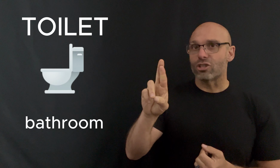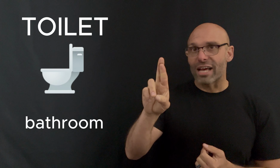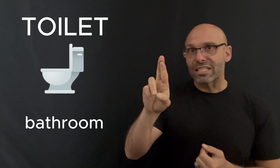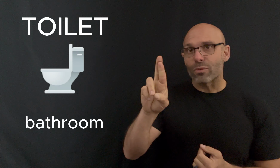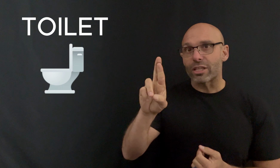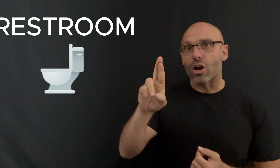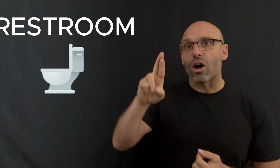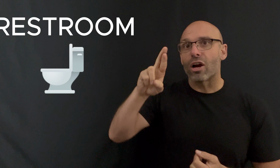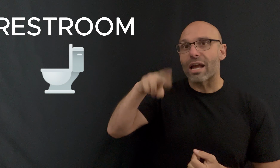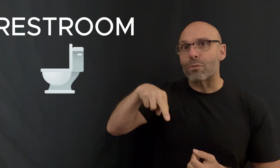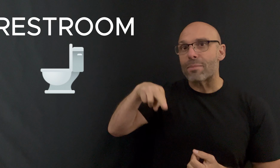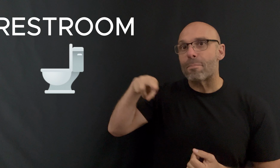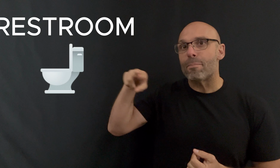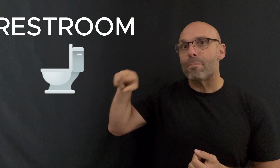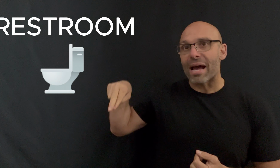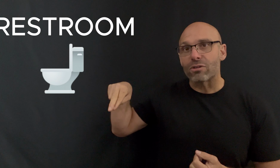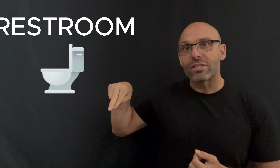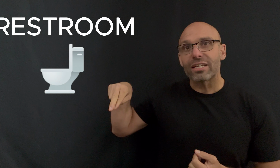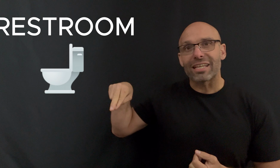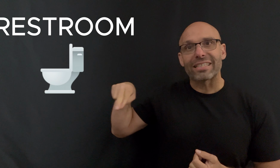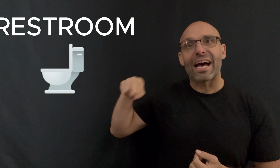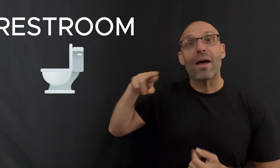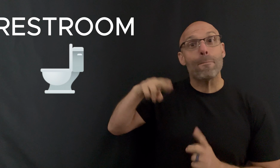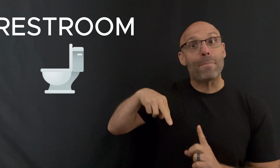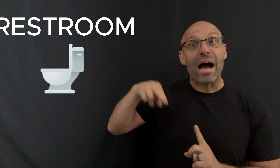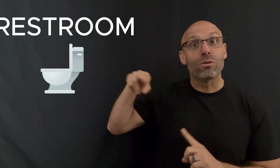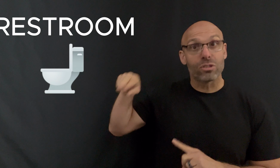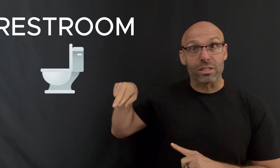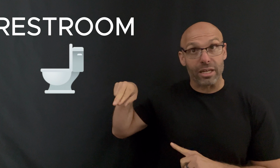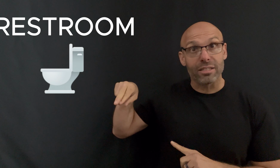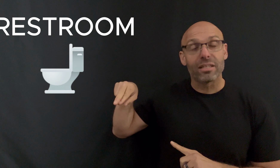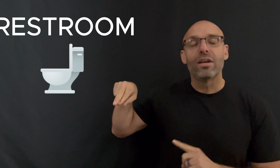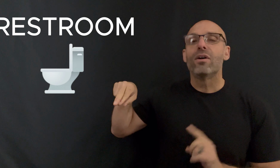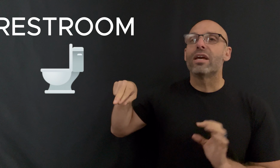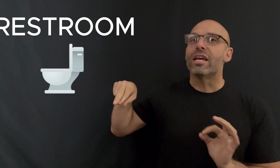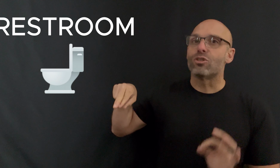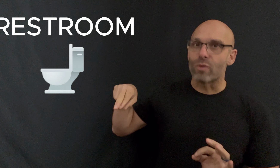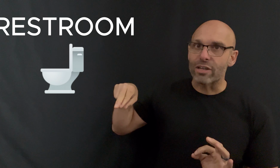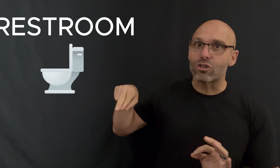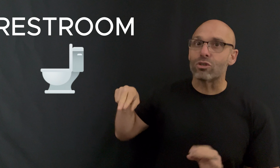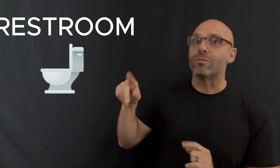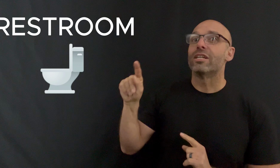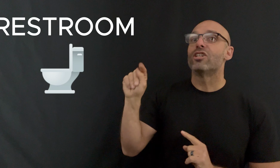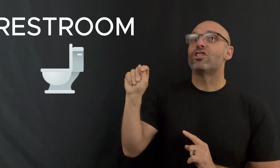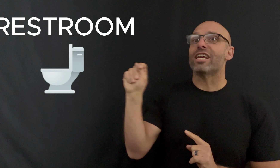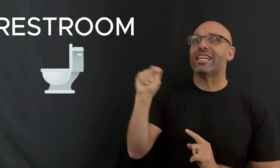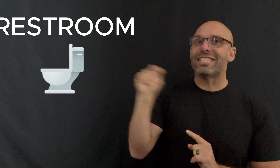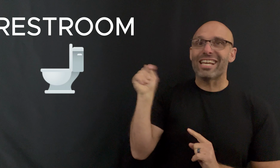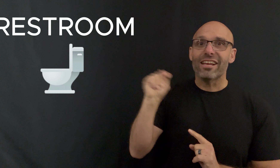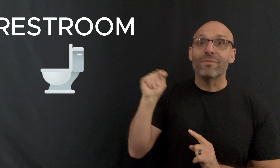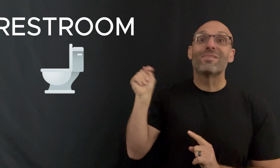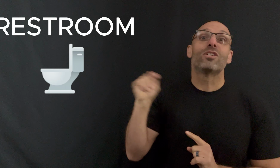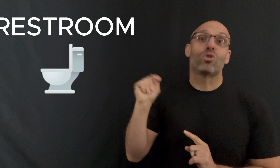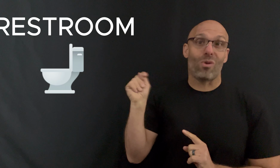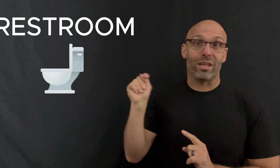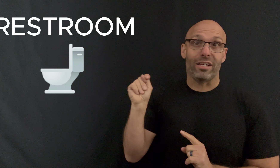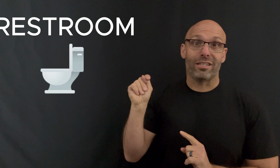initialize it with an R and we bounce it like that, bounce it is restroom. Shaky T, toilet